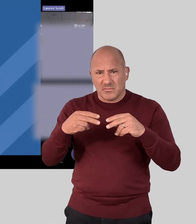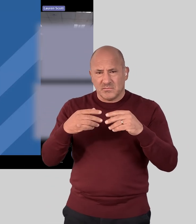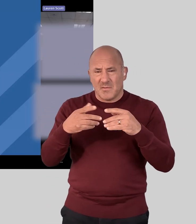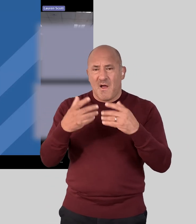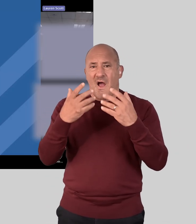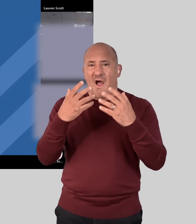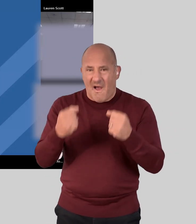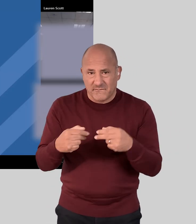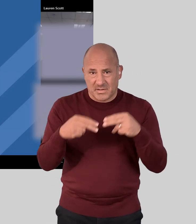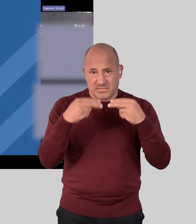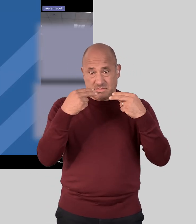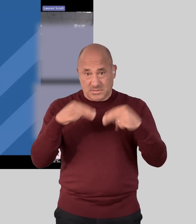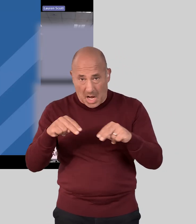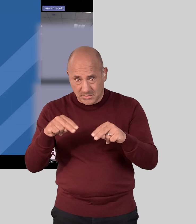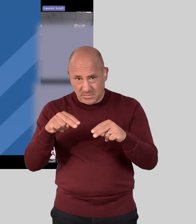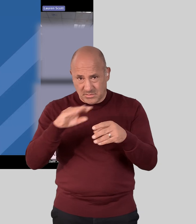dance